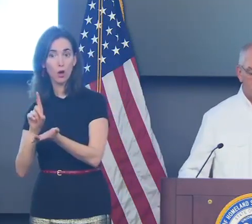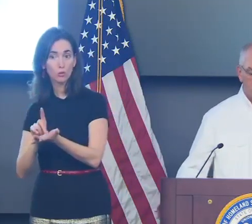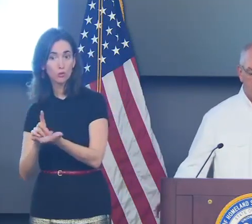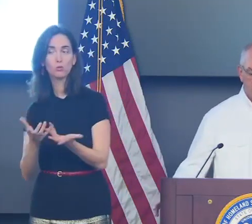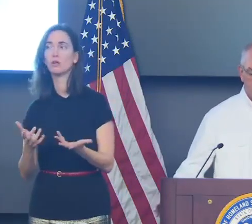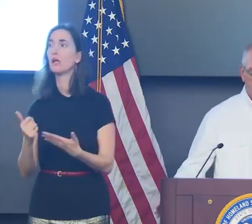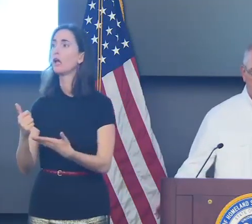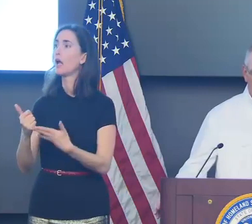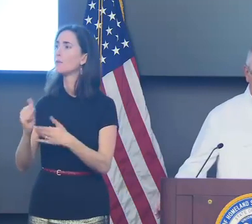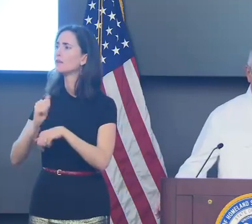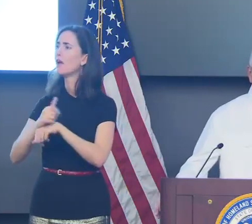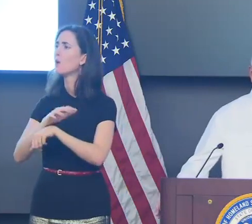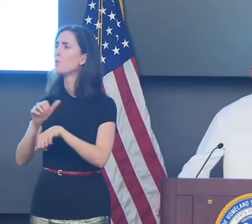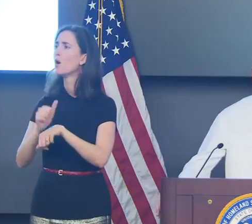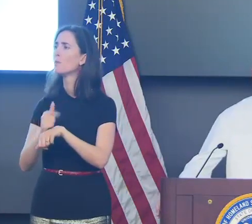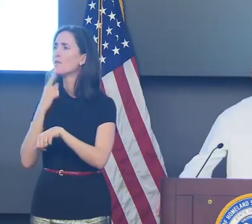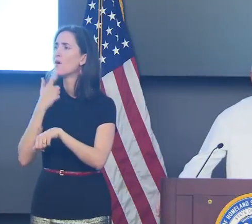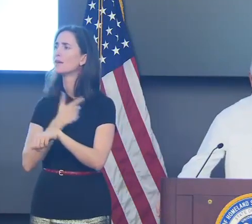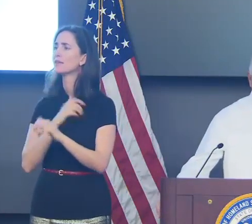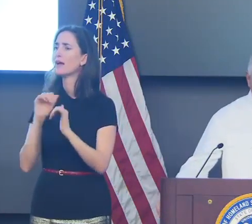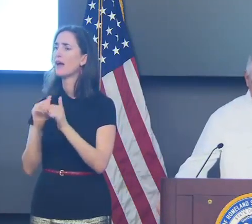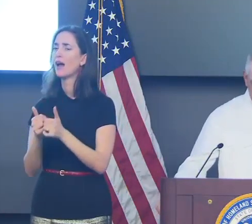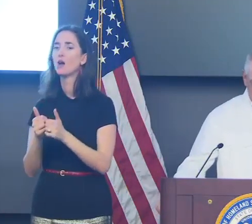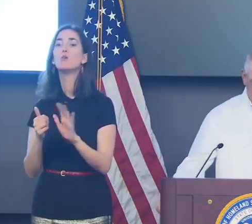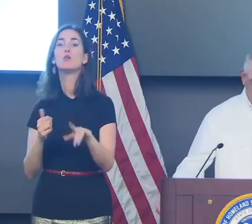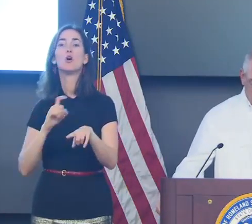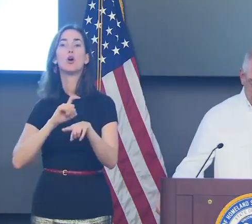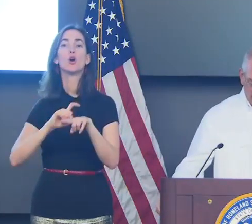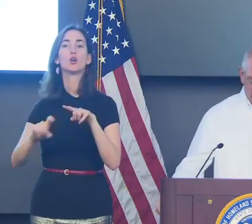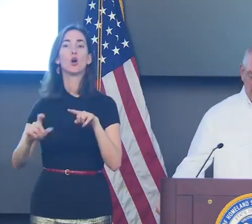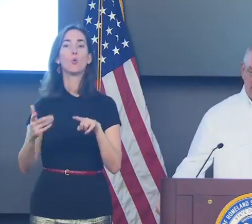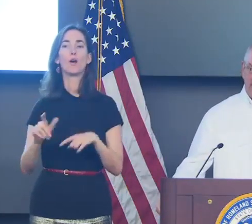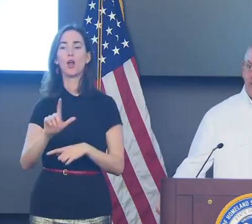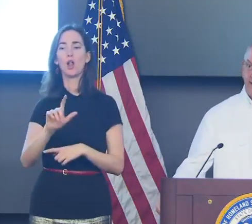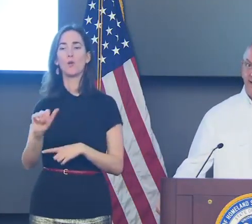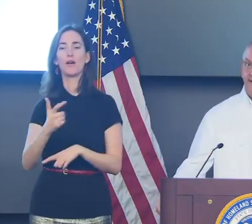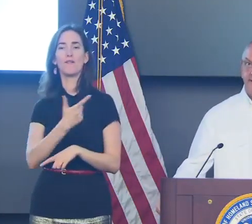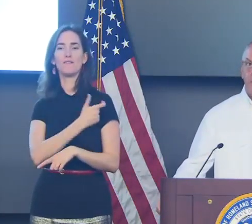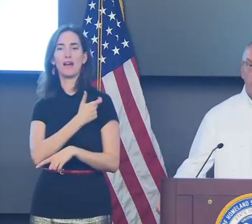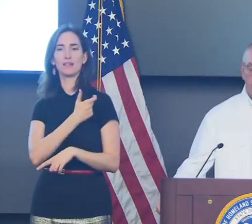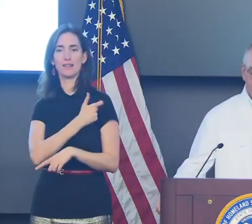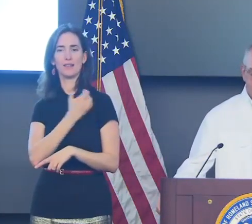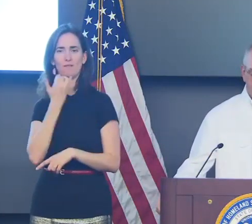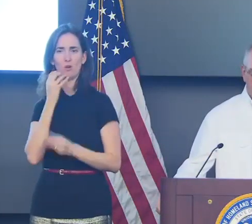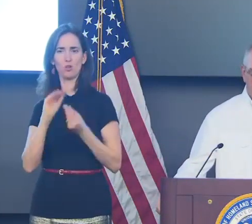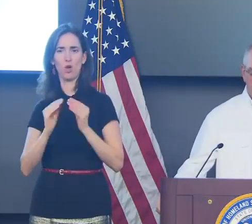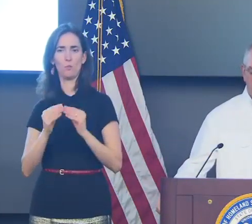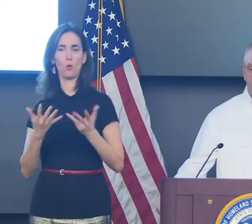help scheduling an appointment, you can also call the Louisiana Vaccine Hotline at